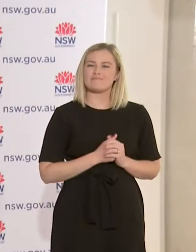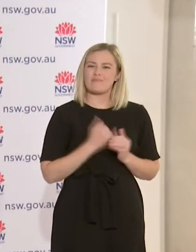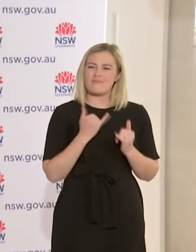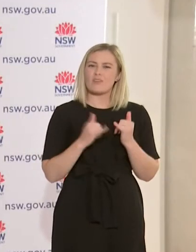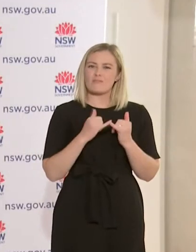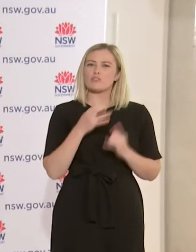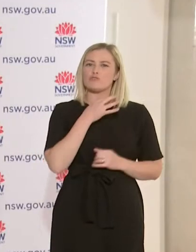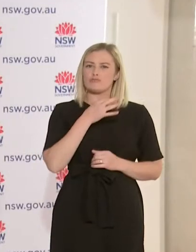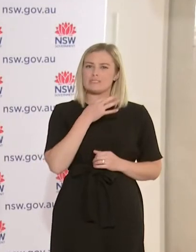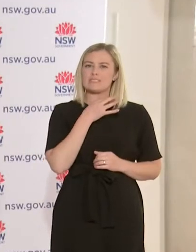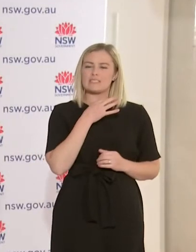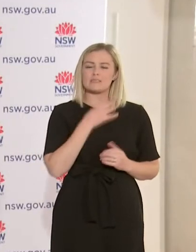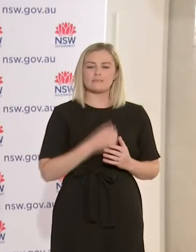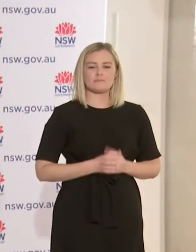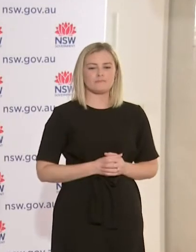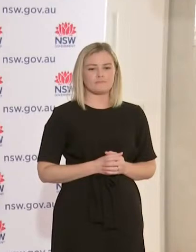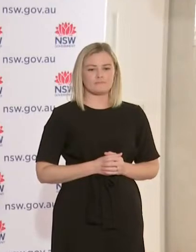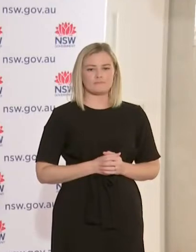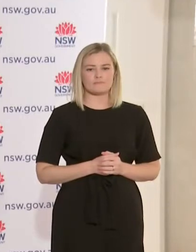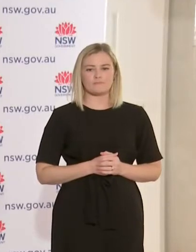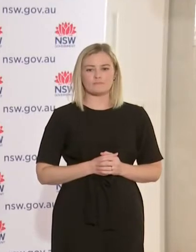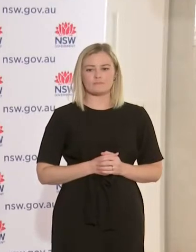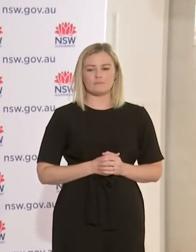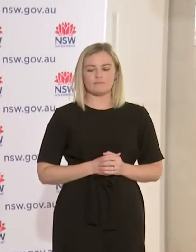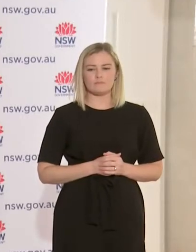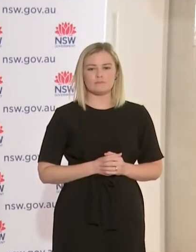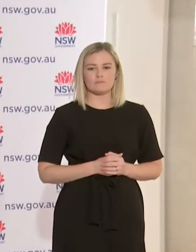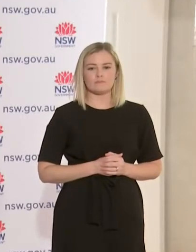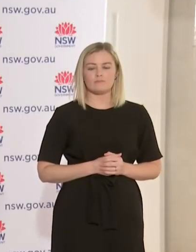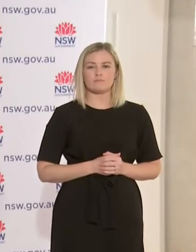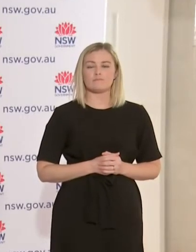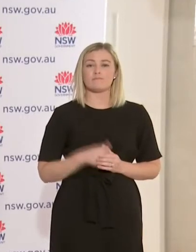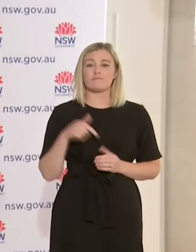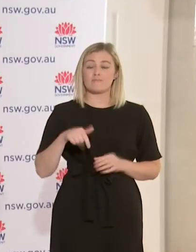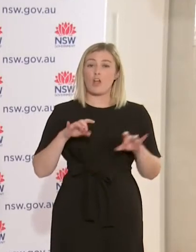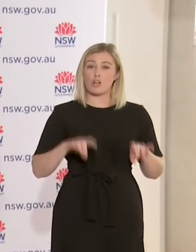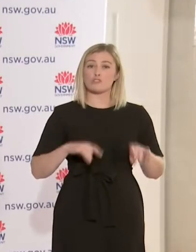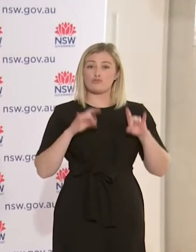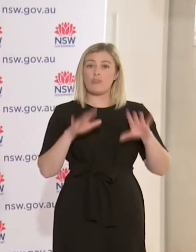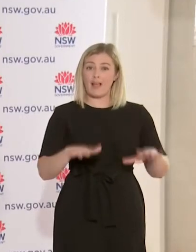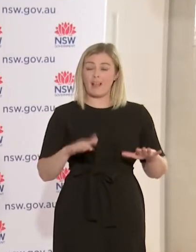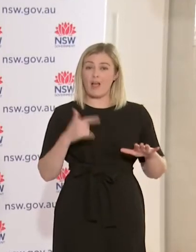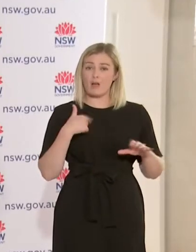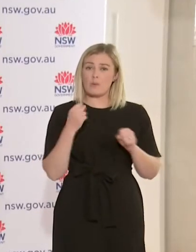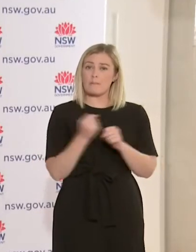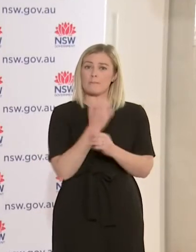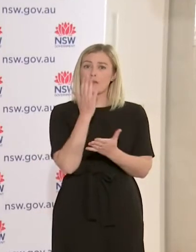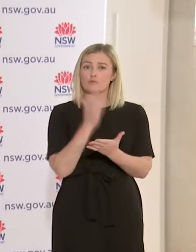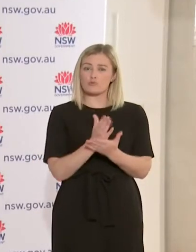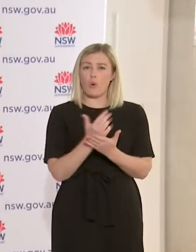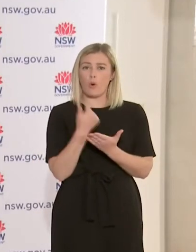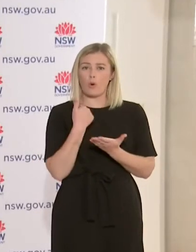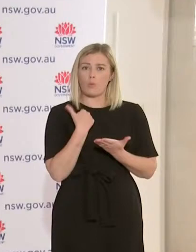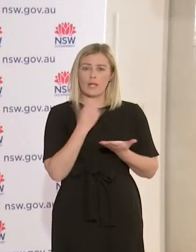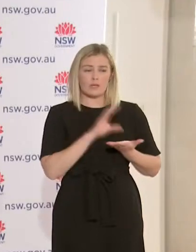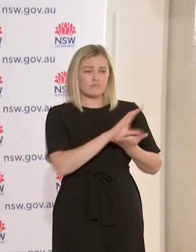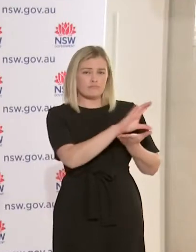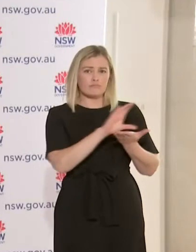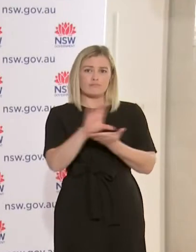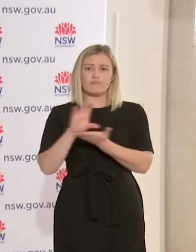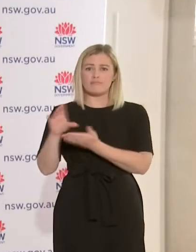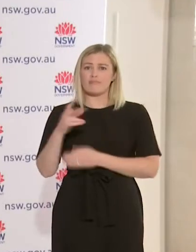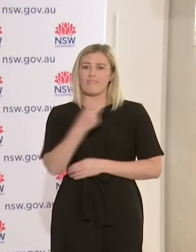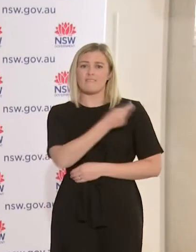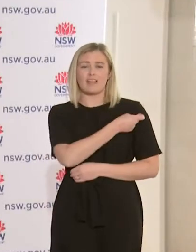been one of the most equitable in the world, and the challenge for us is to do all we can to make sure that our